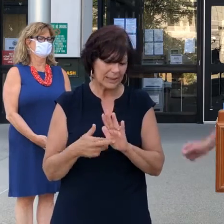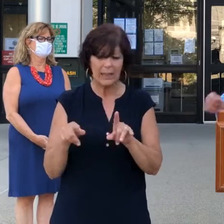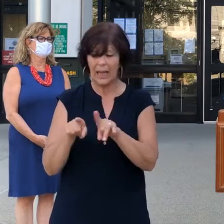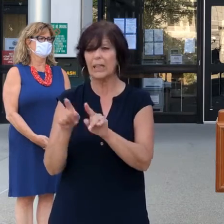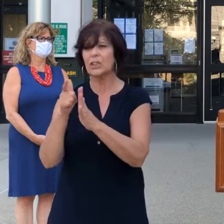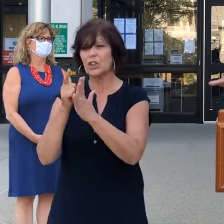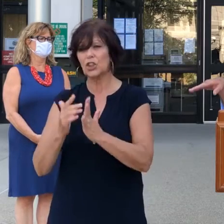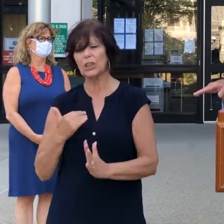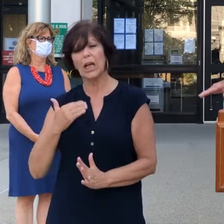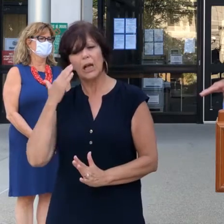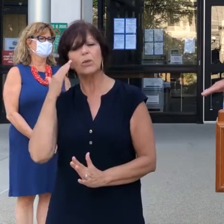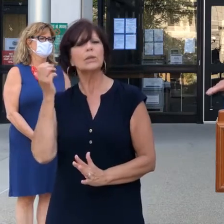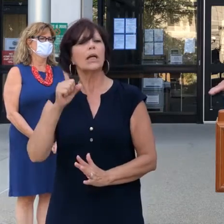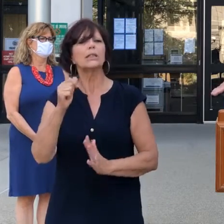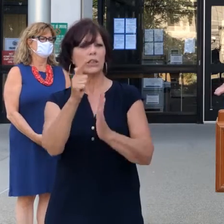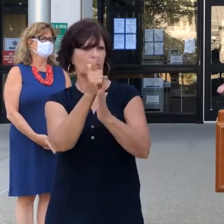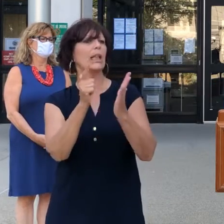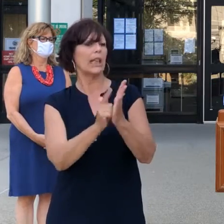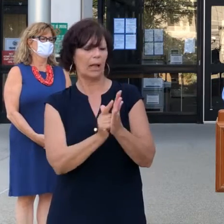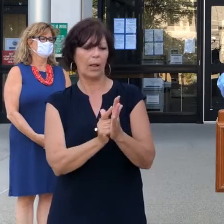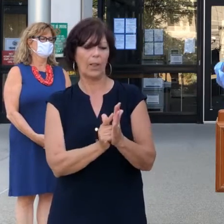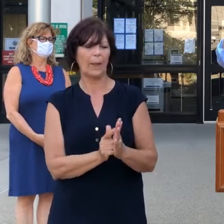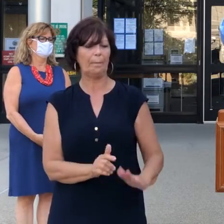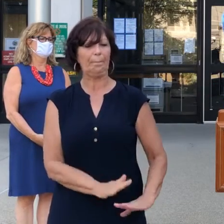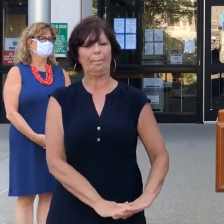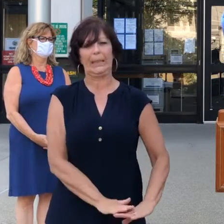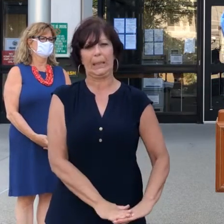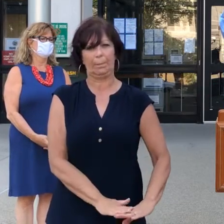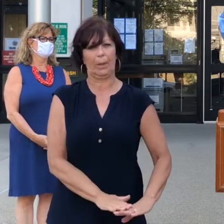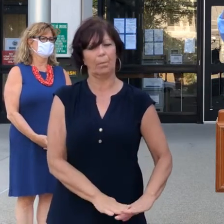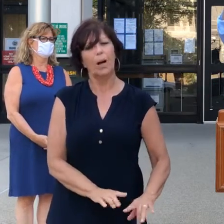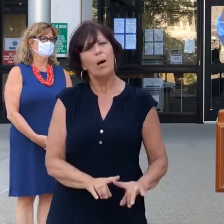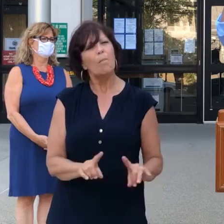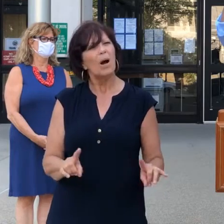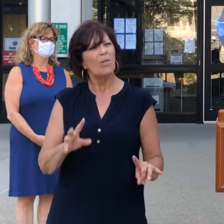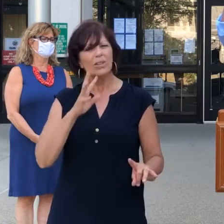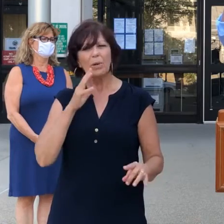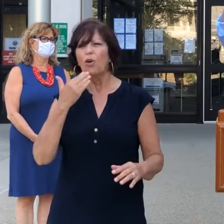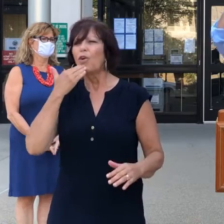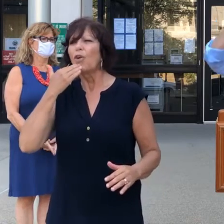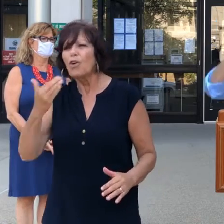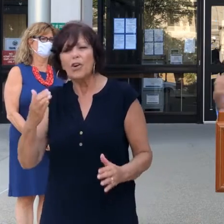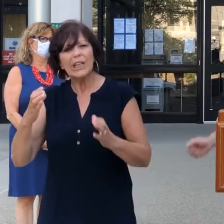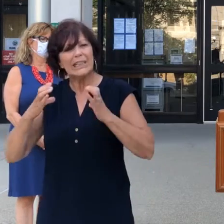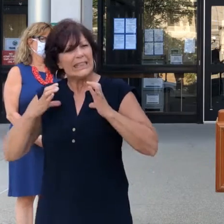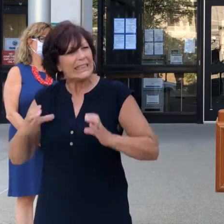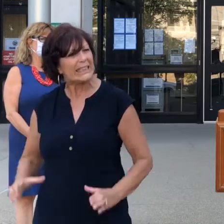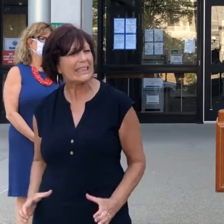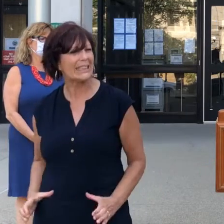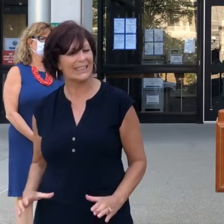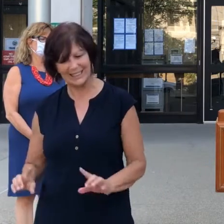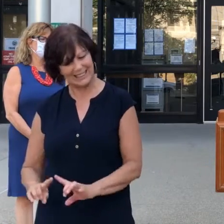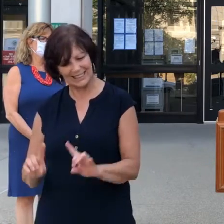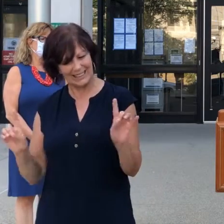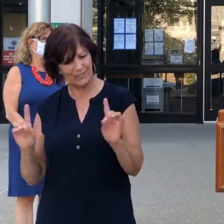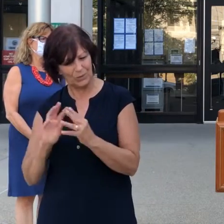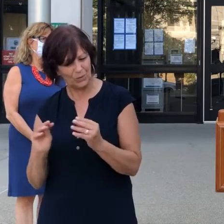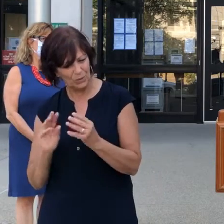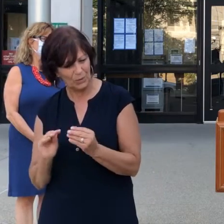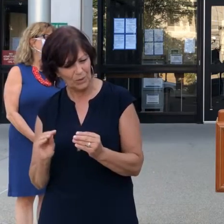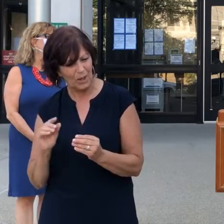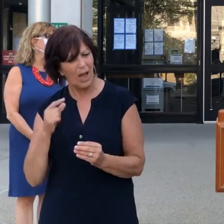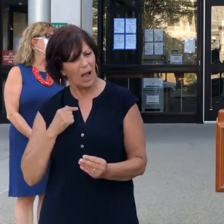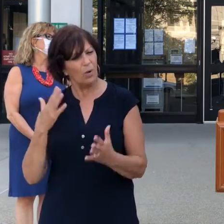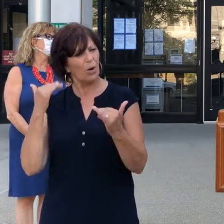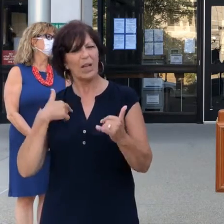know there's the legal standard, there's the bare minimum, but then there's a lot more when you talk about good corporate citizenship. And I would hope that we would have